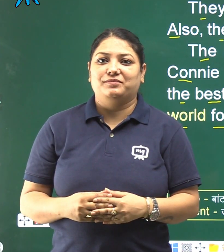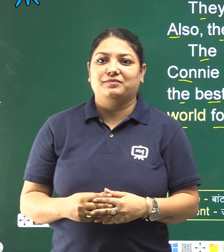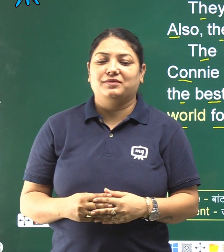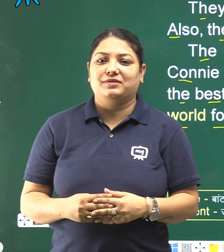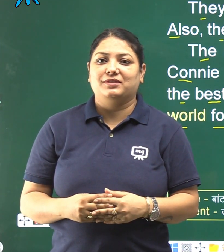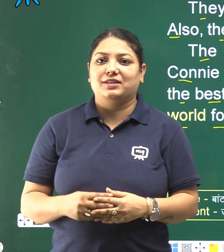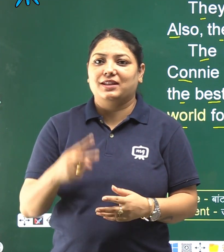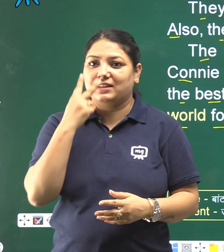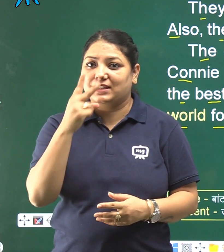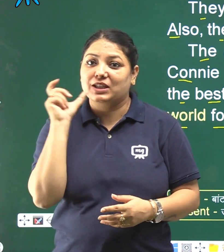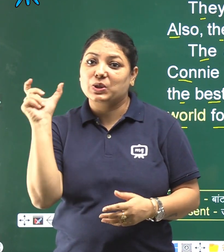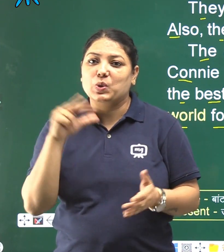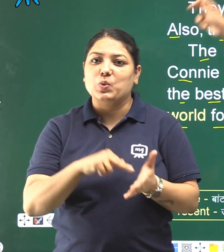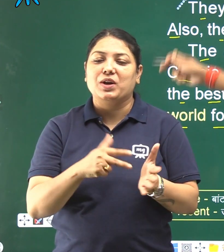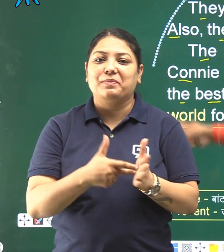Let's see the word meanings.